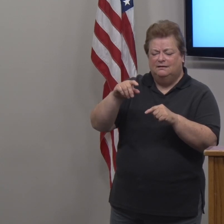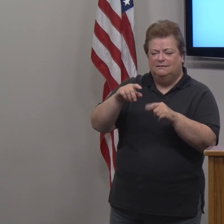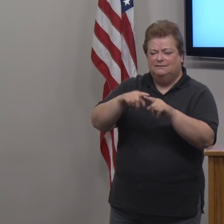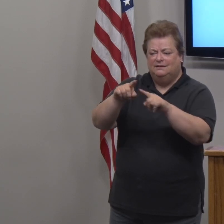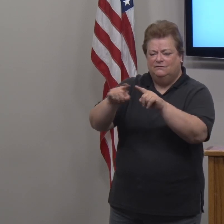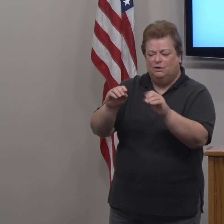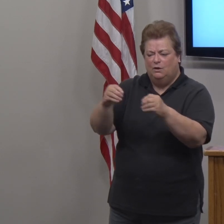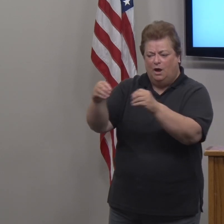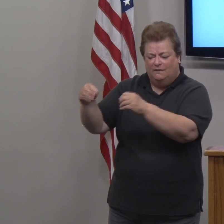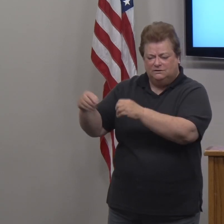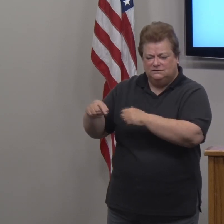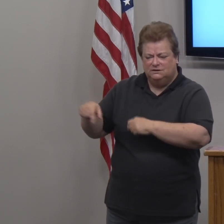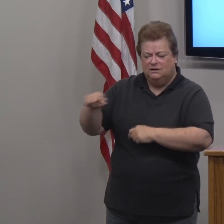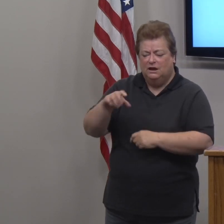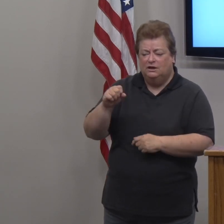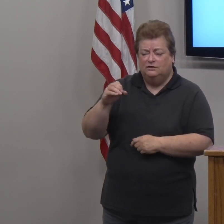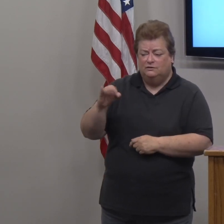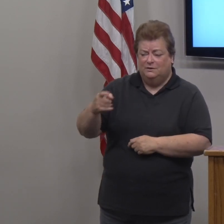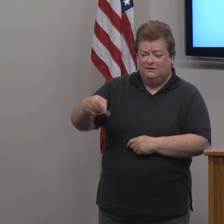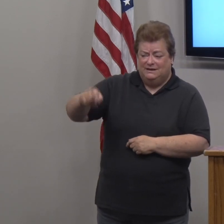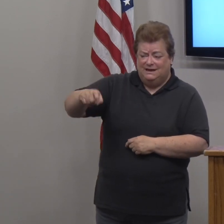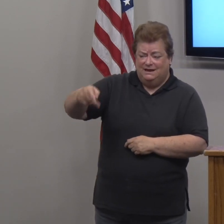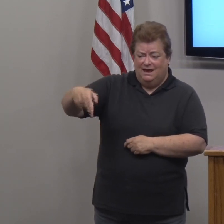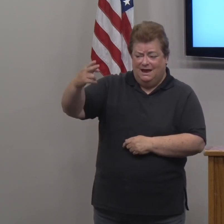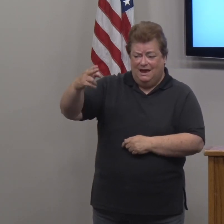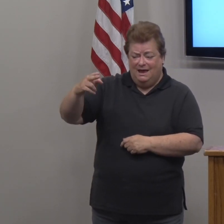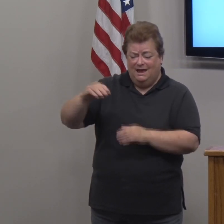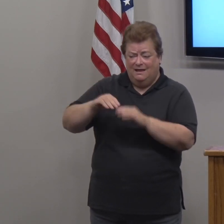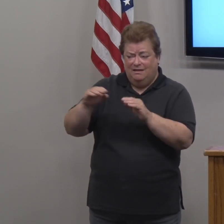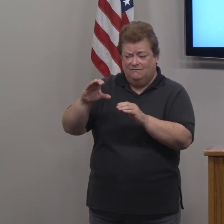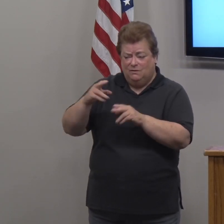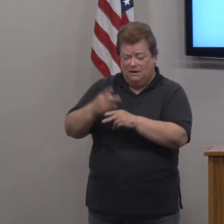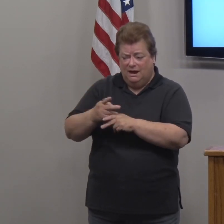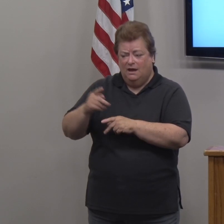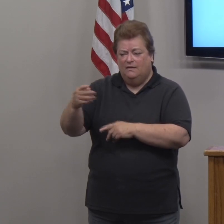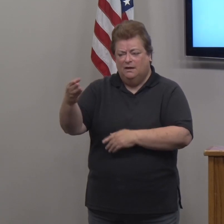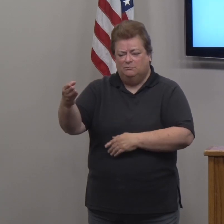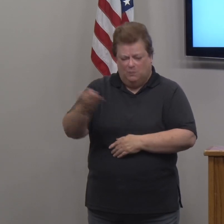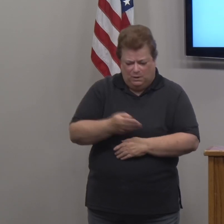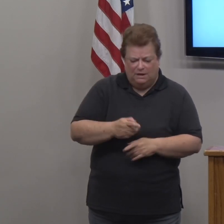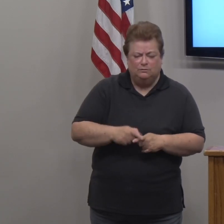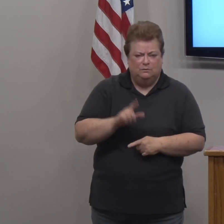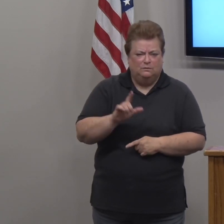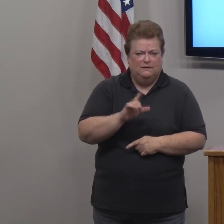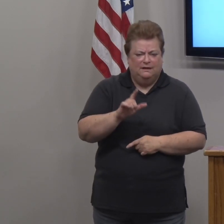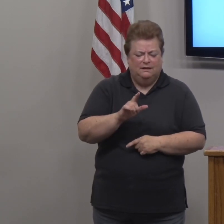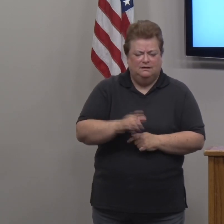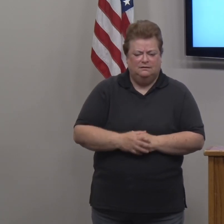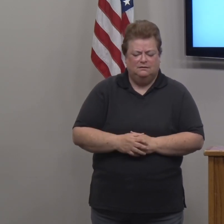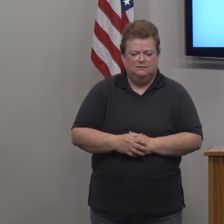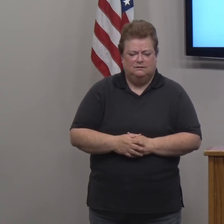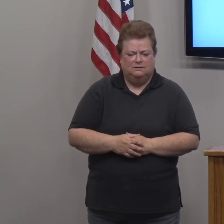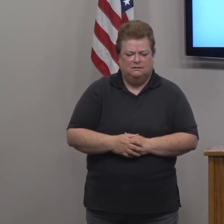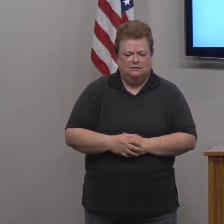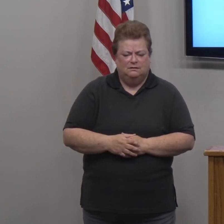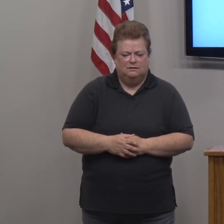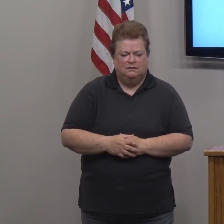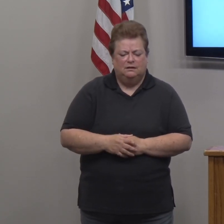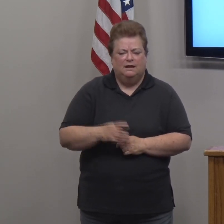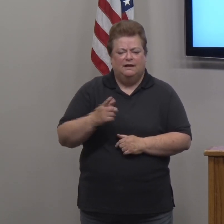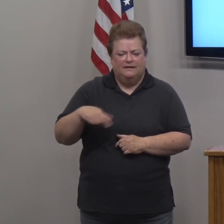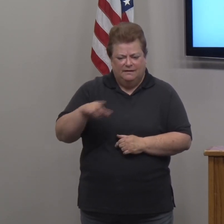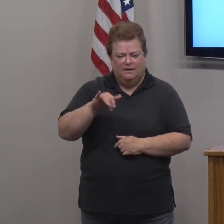patients that need higher level care, it's not uncommon for them to be brought to Lincoln. The other factor is, of course, that there is